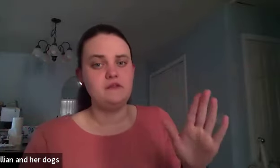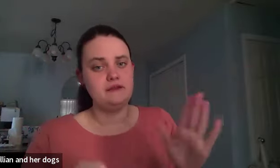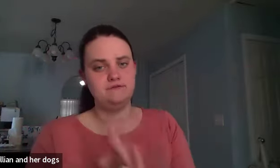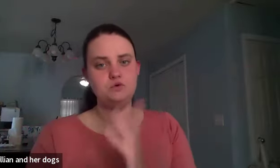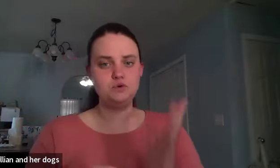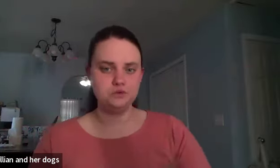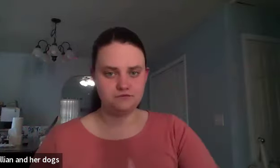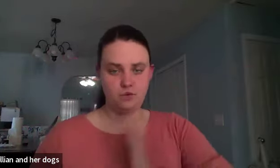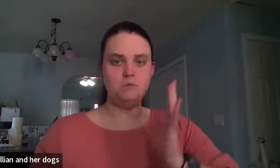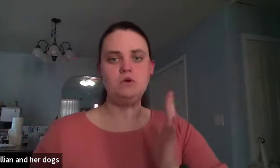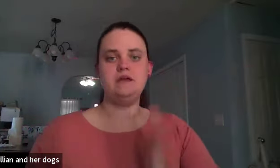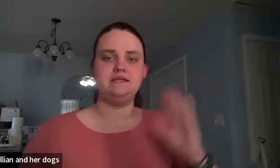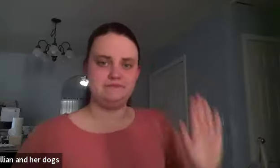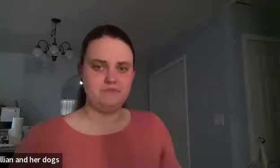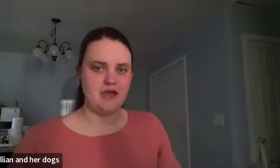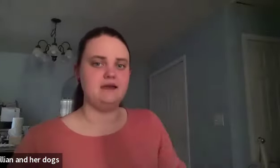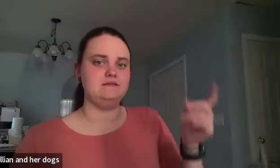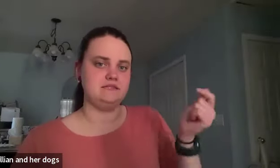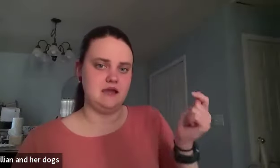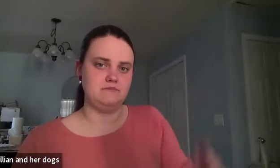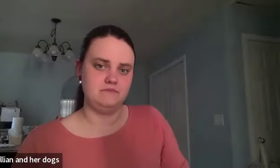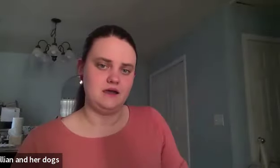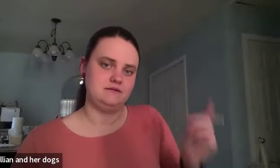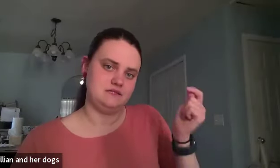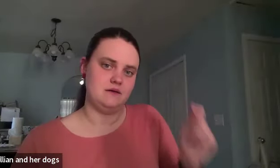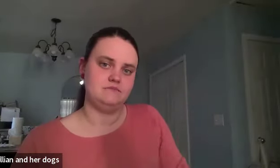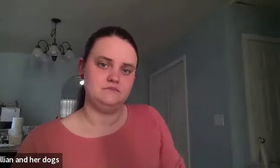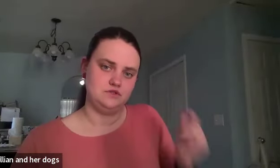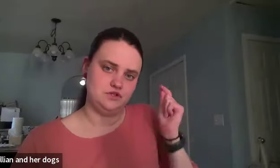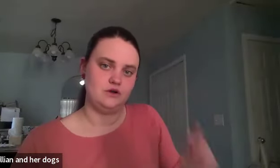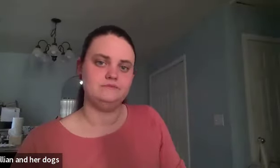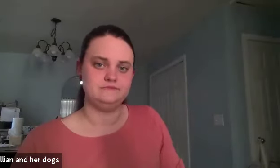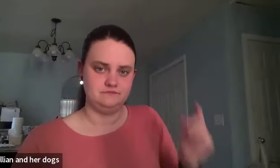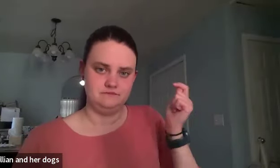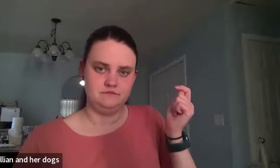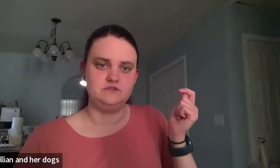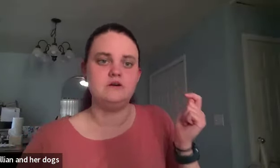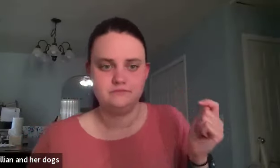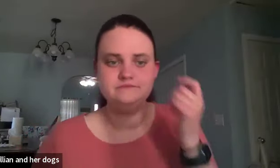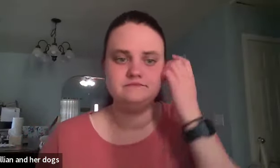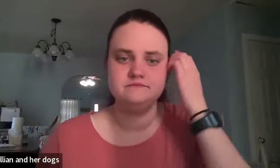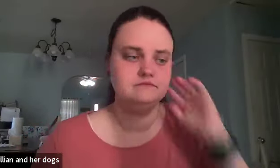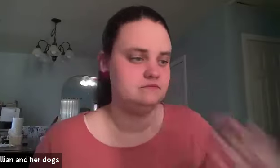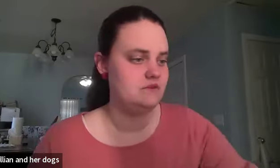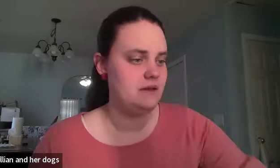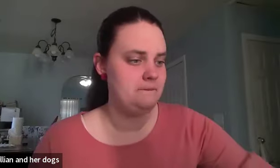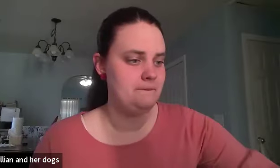But the like full formal is pat, snap, dog, dog. Okay.